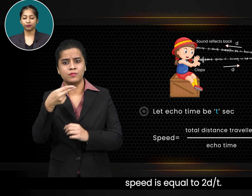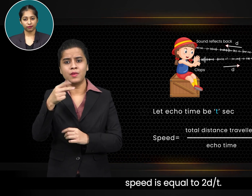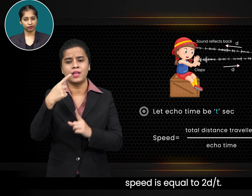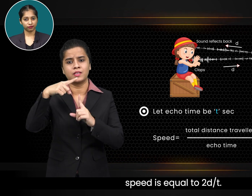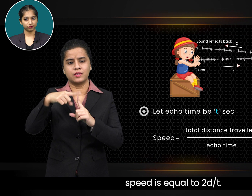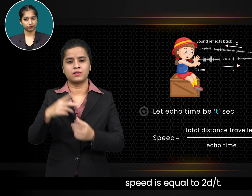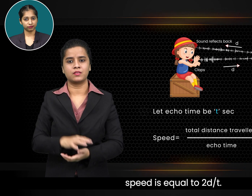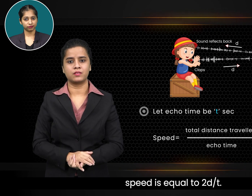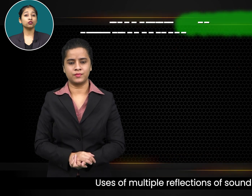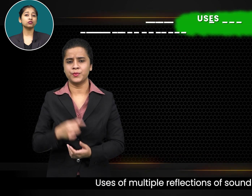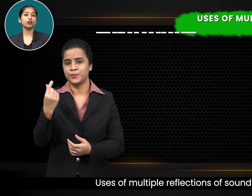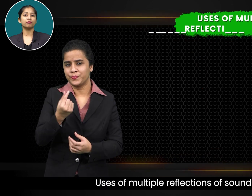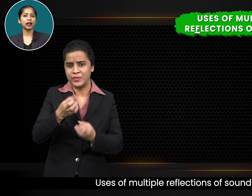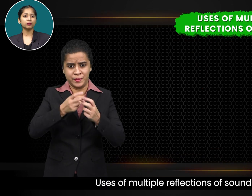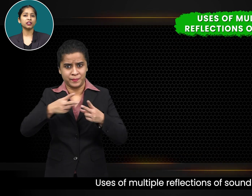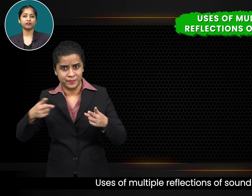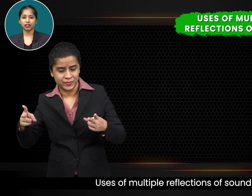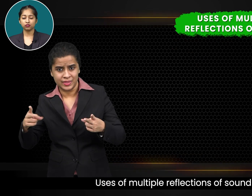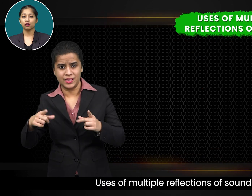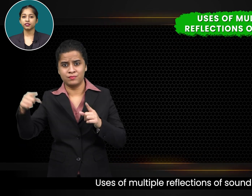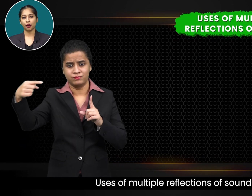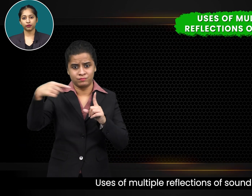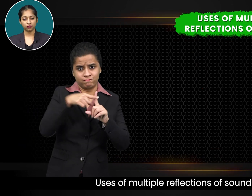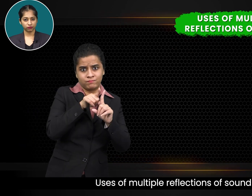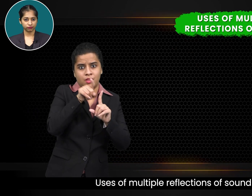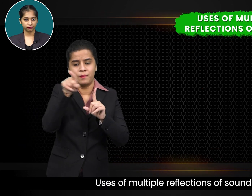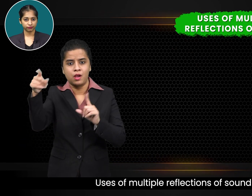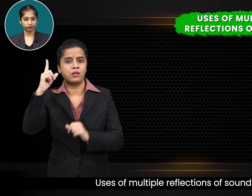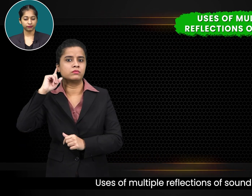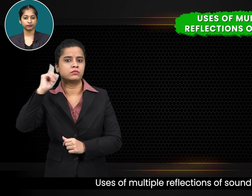t. Uses of multiple reflections of sound.